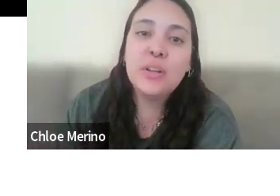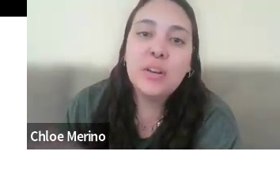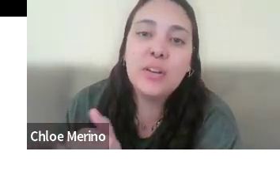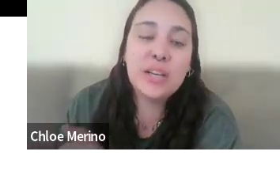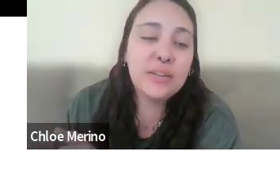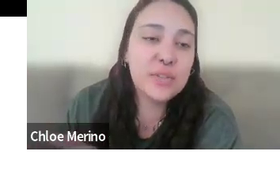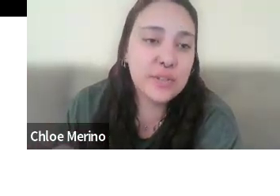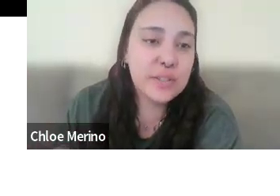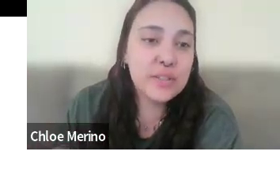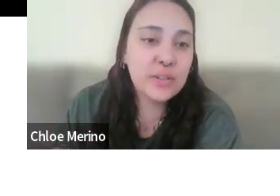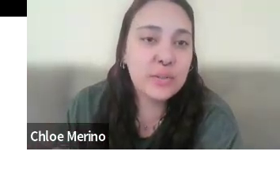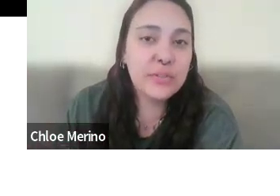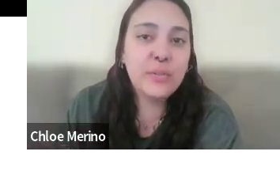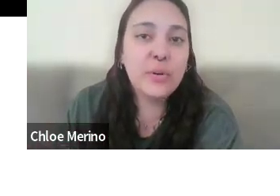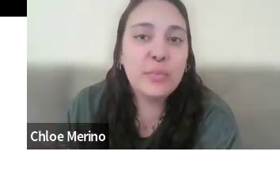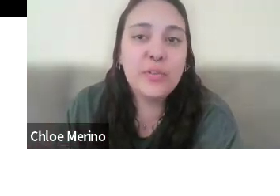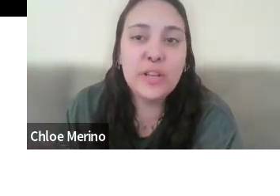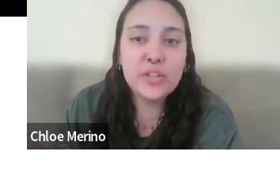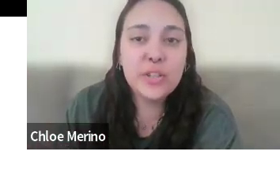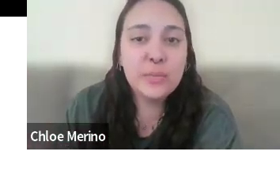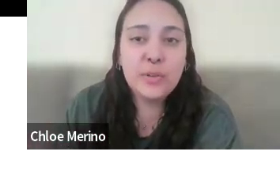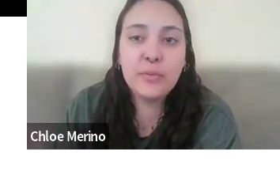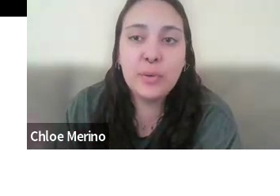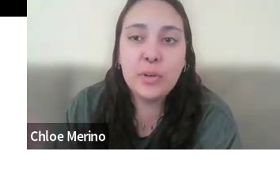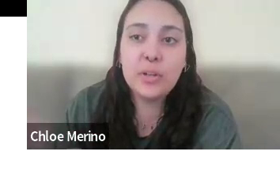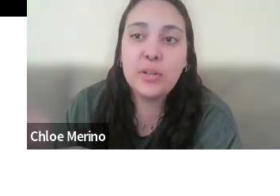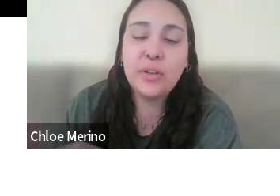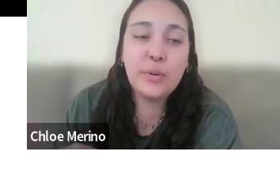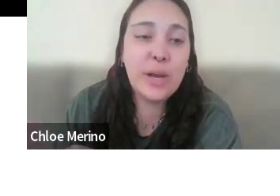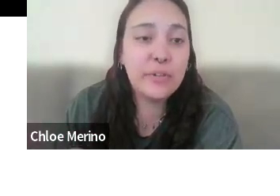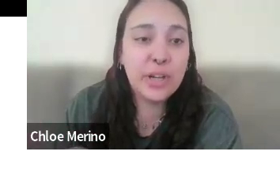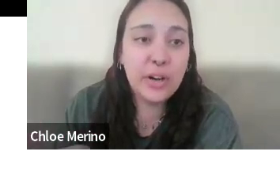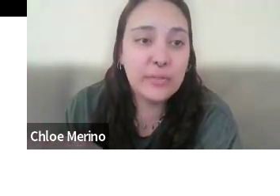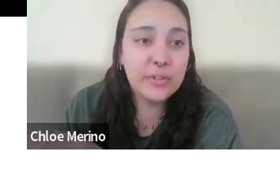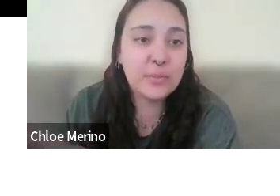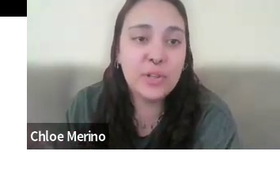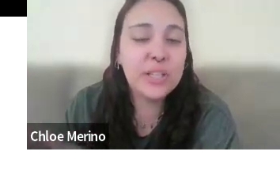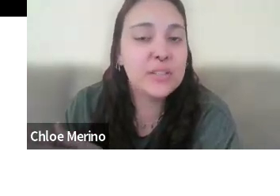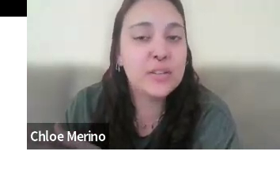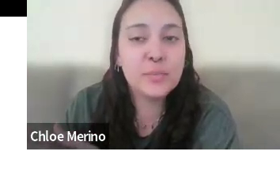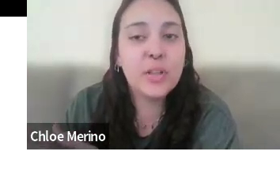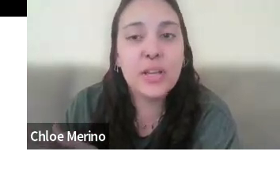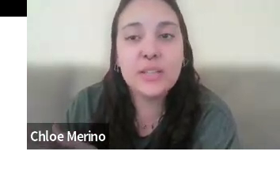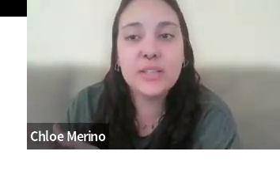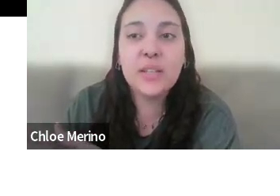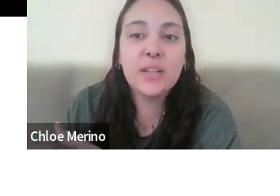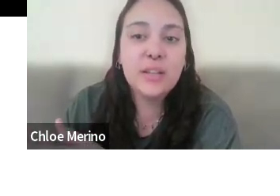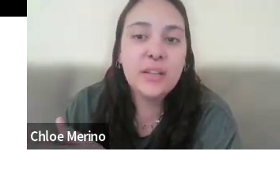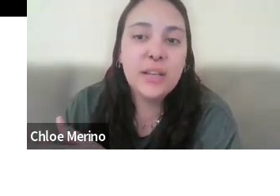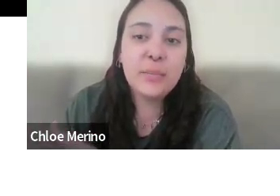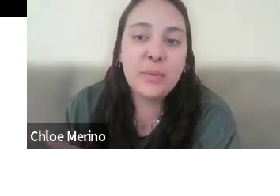to a lack of services, not only for prevention, but for, aftercare after someone is